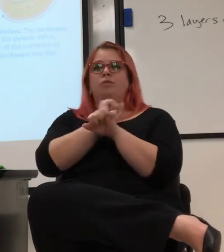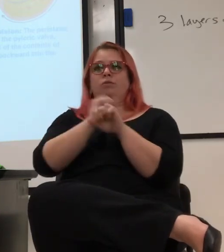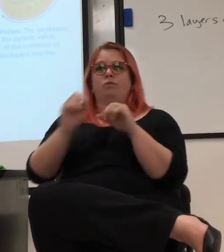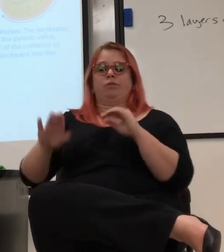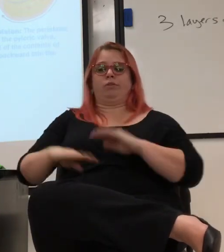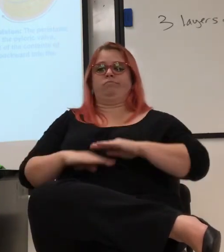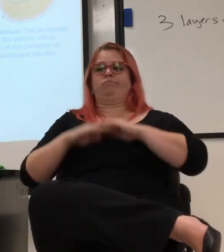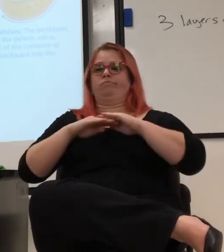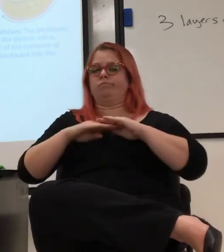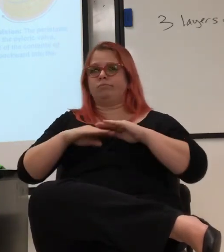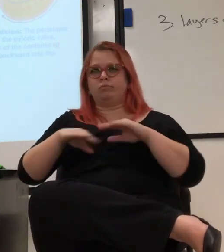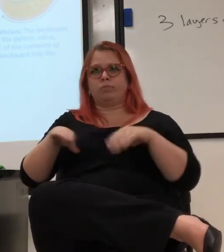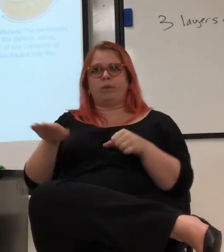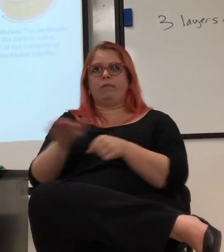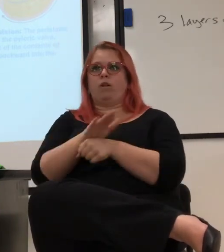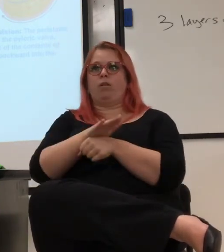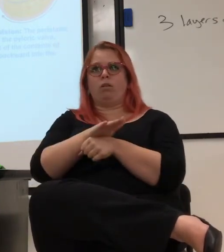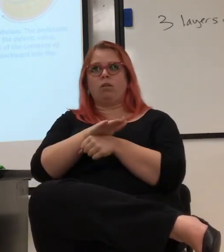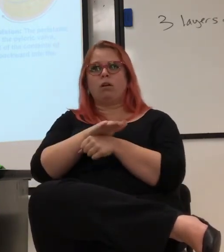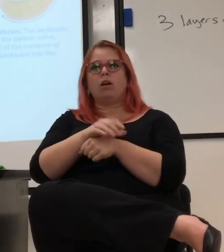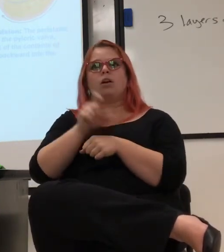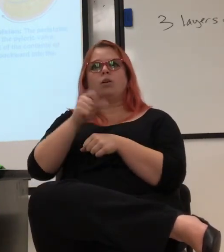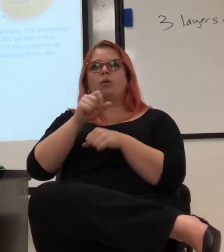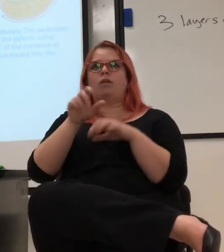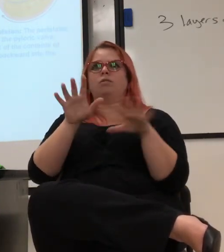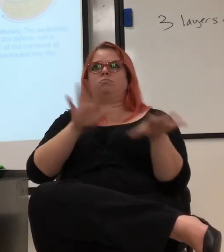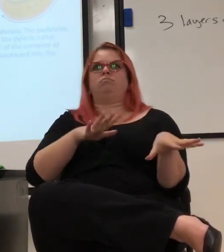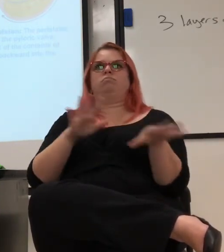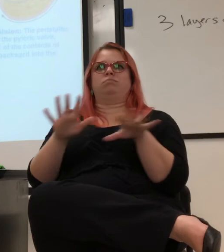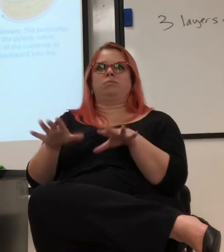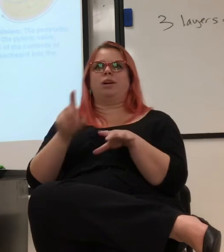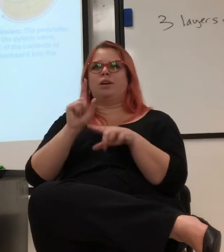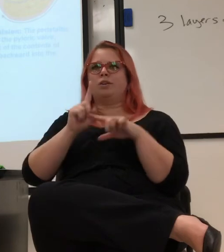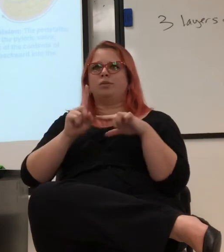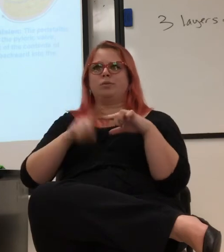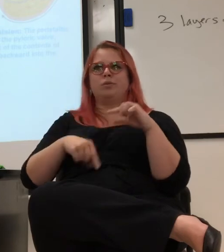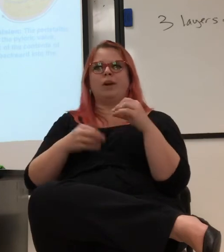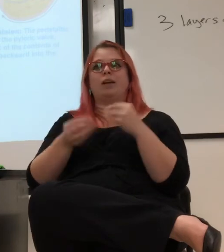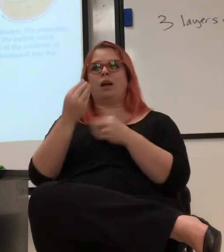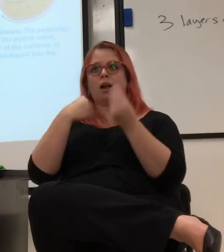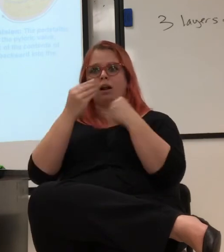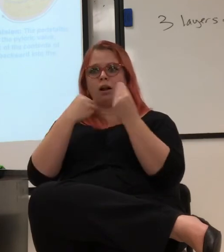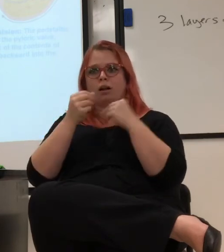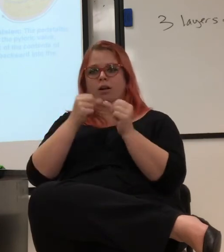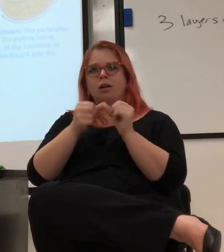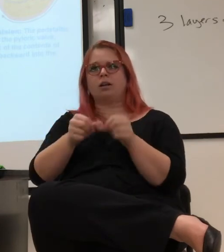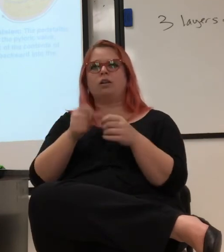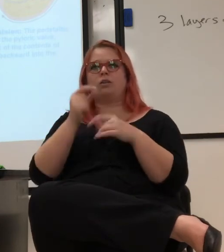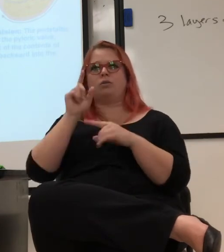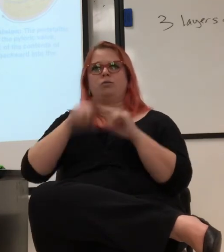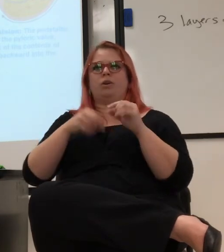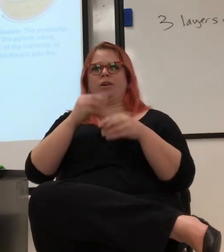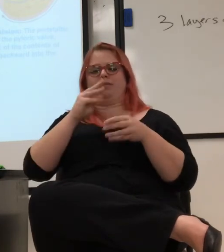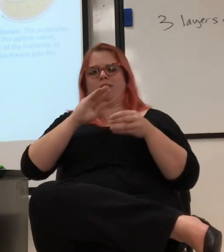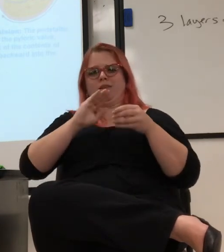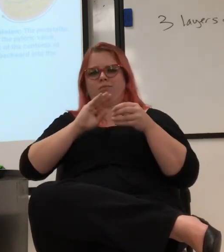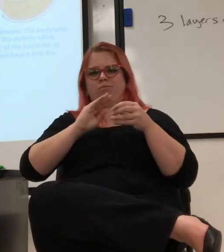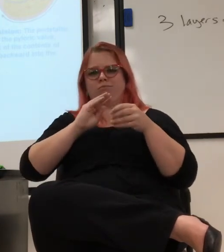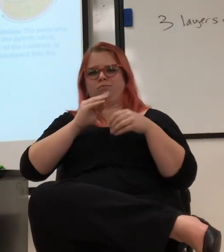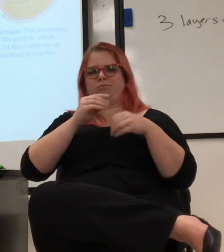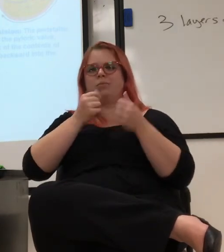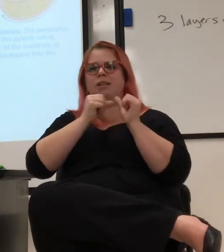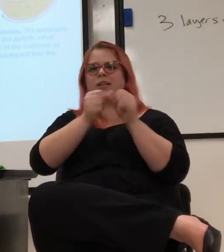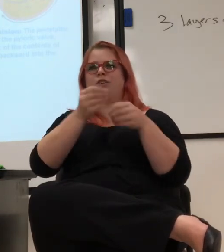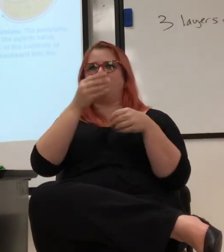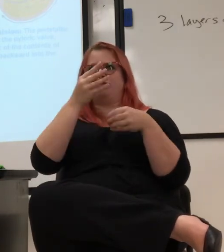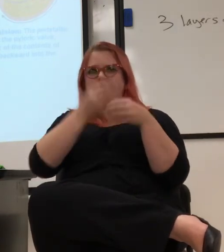full, you got to slow down because you can't push too much past the sphincter. If you overeat, you'll just get sick